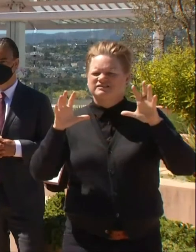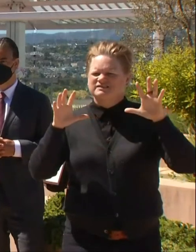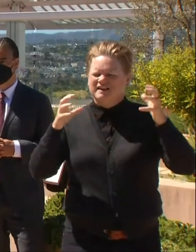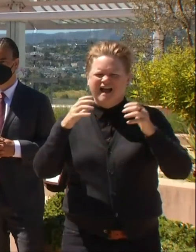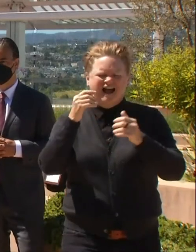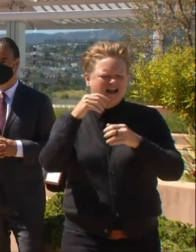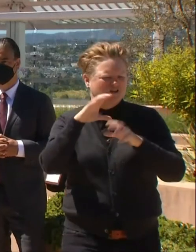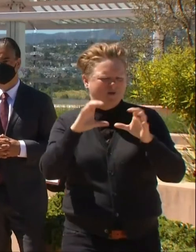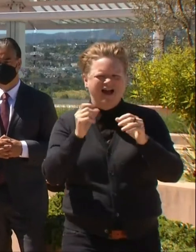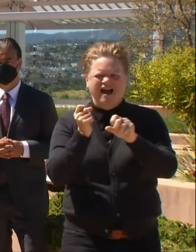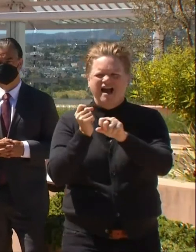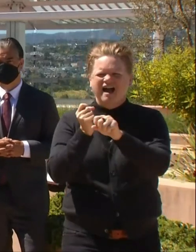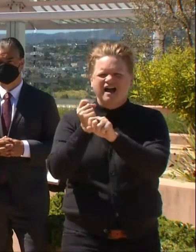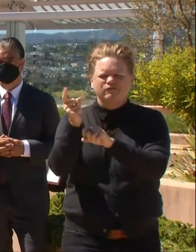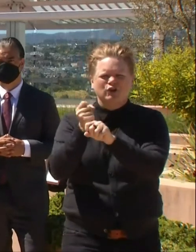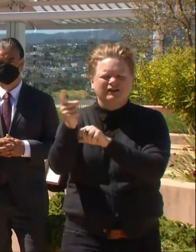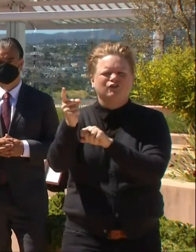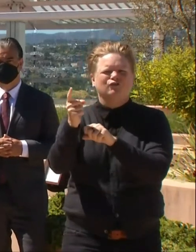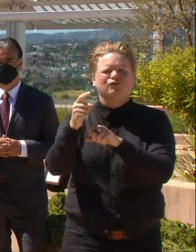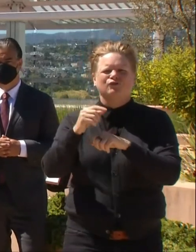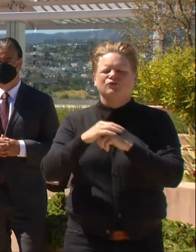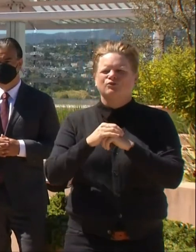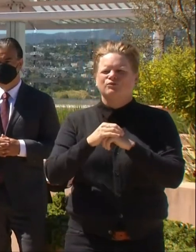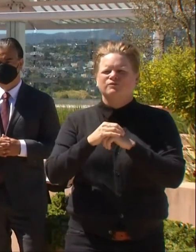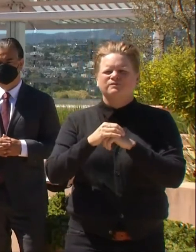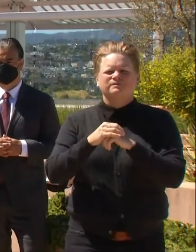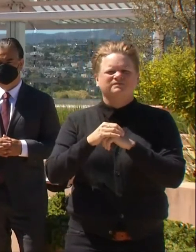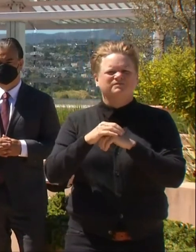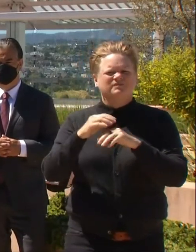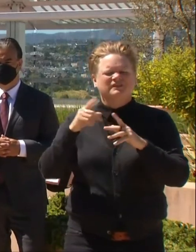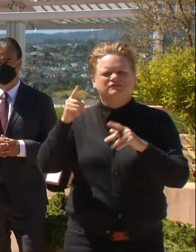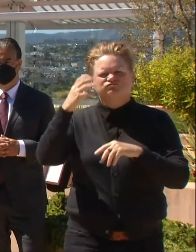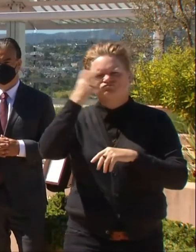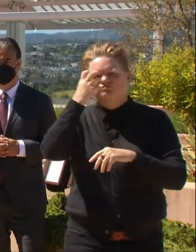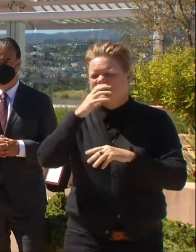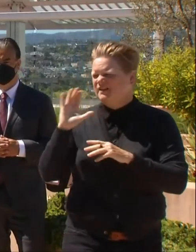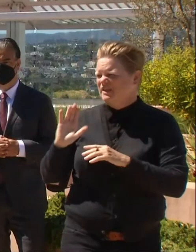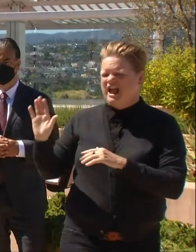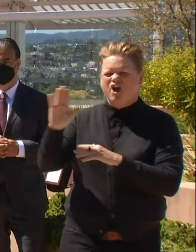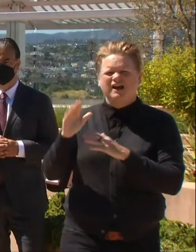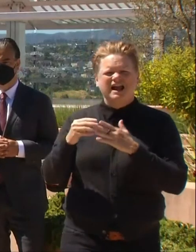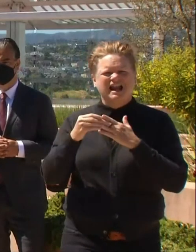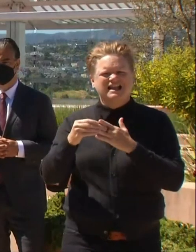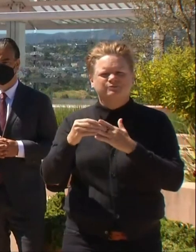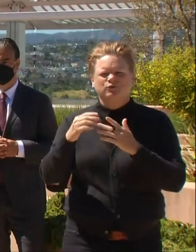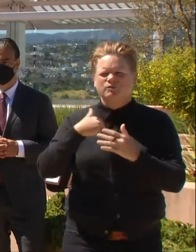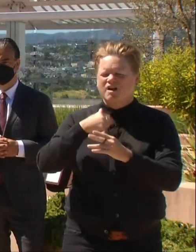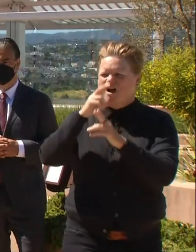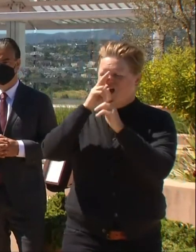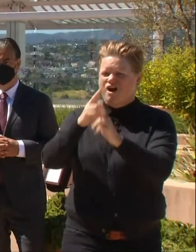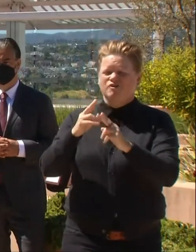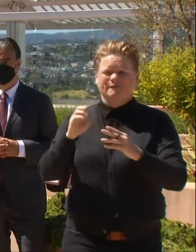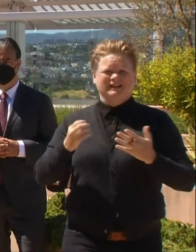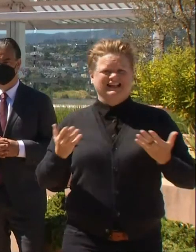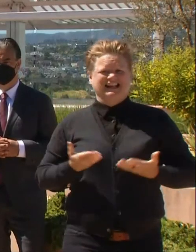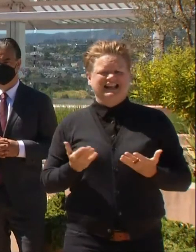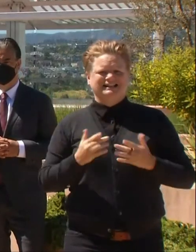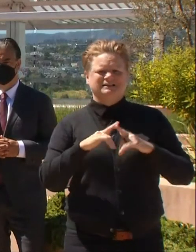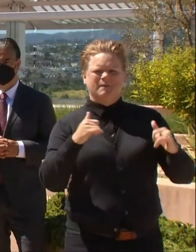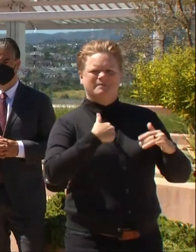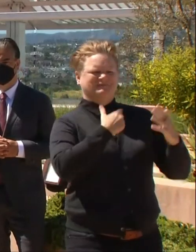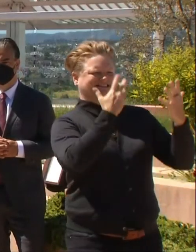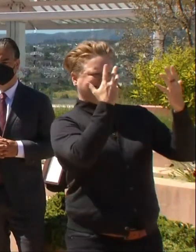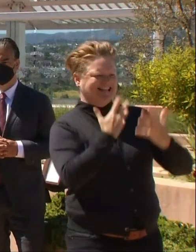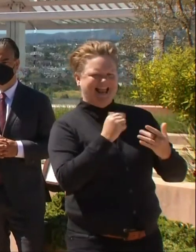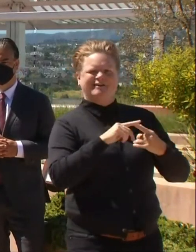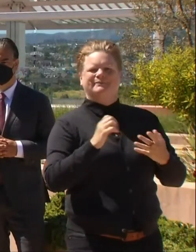state of California with remarkable legislative leaders. So I'm honored to be here. I'm saddened to be here. But I'm deeply humbled and